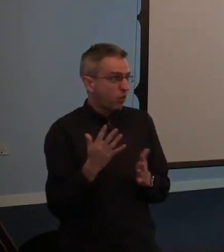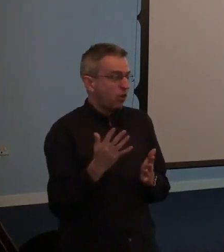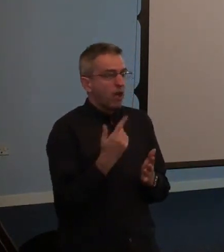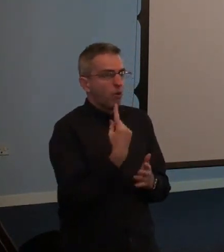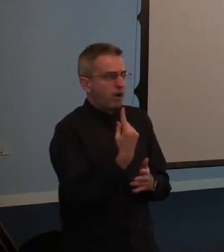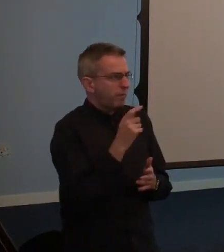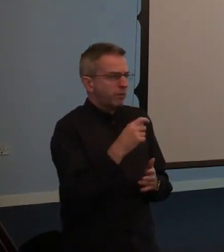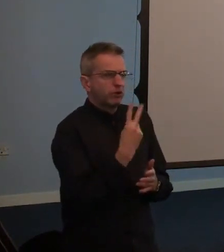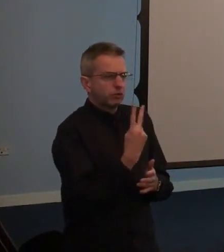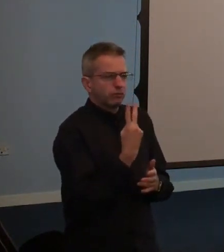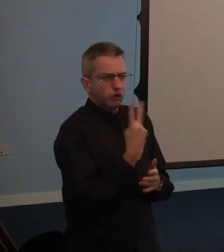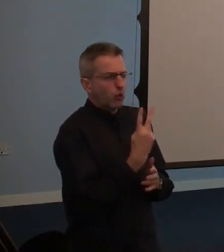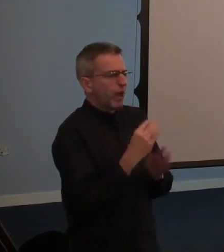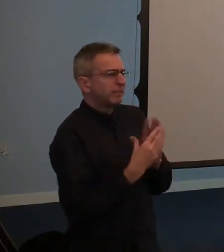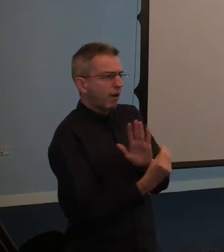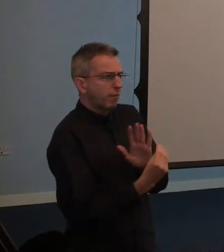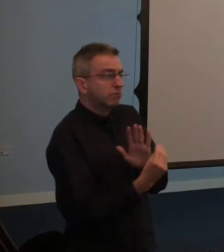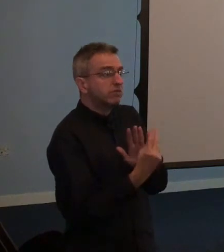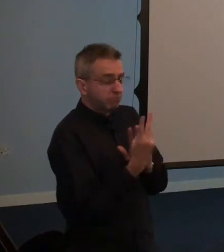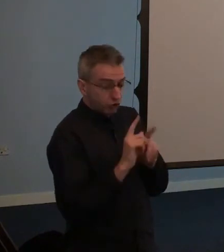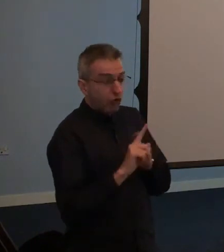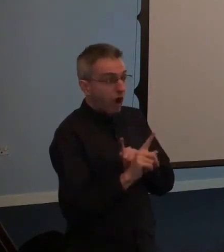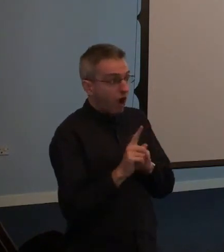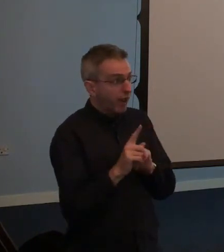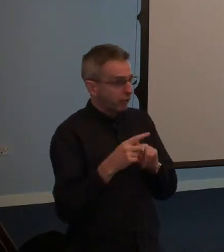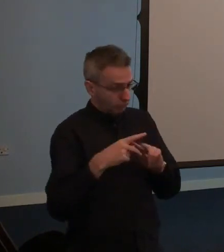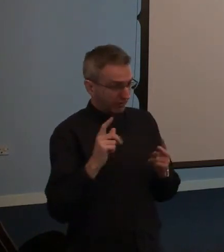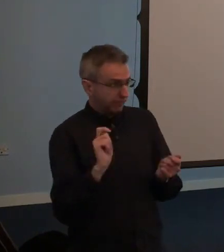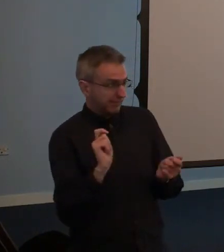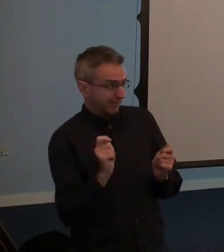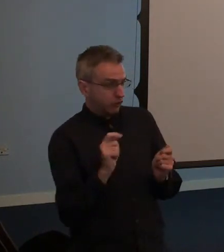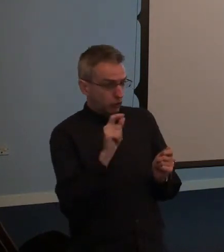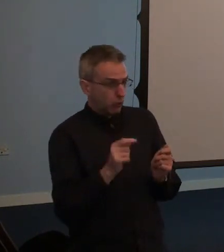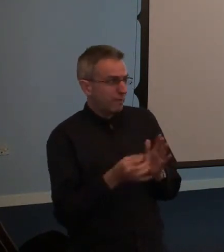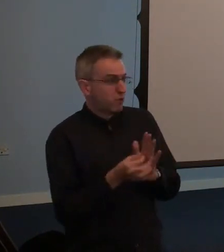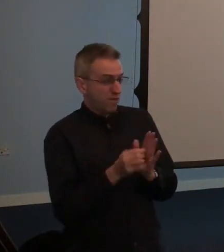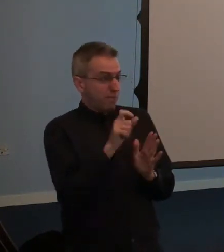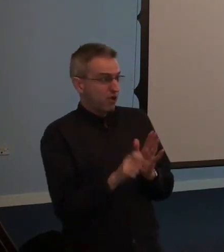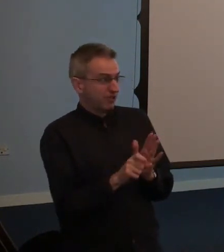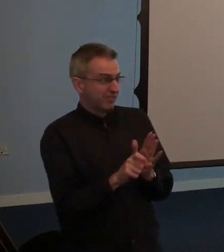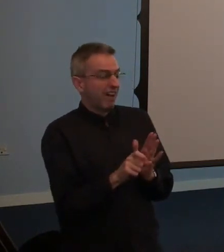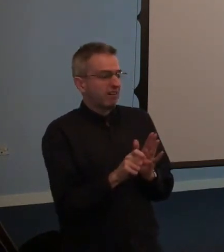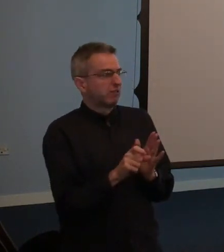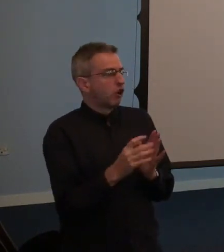this. Or it could be, you know, that there's two examples where they tried to adjust people's genes to improve that